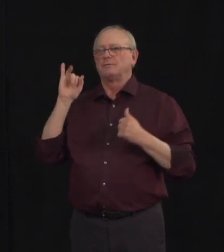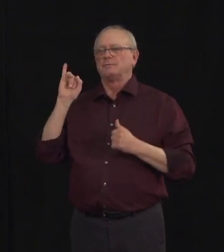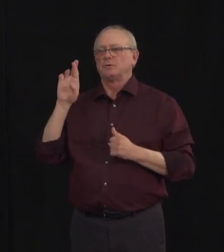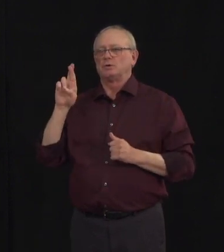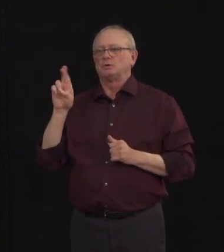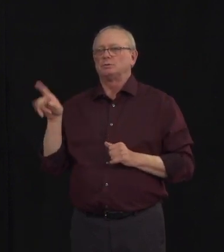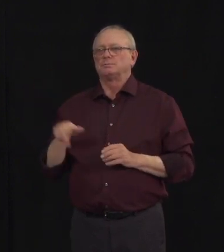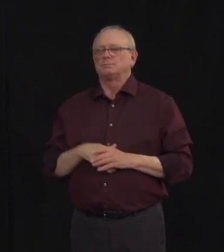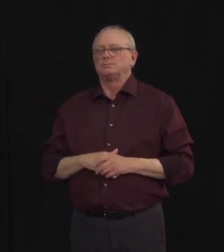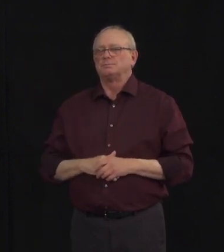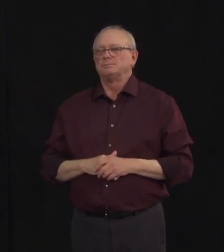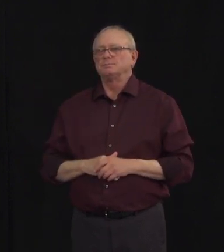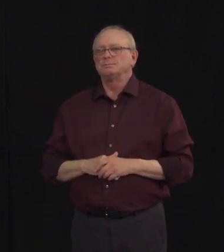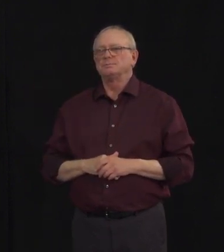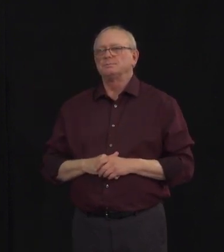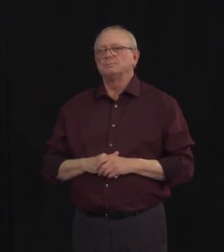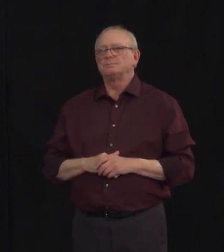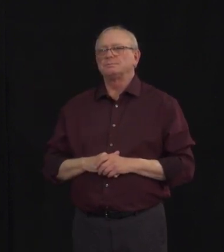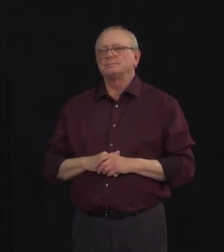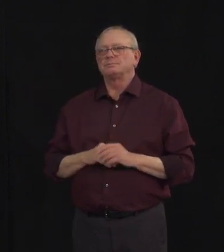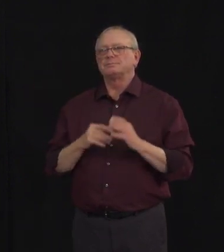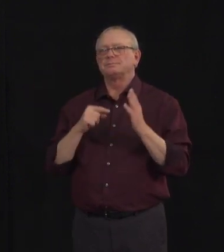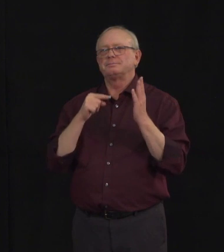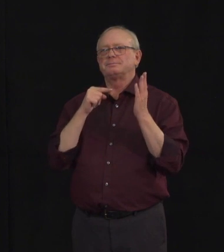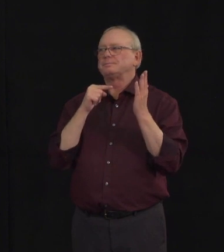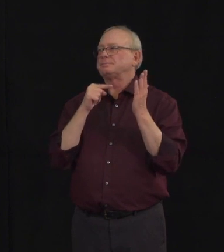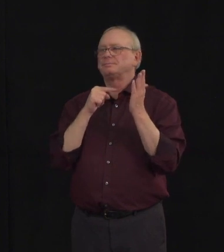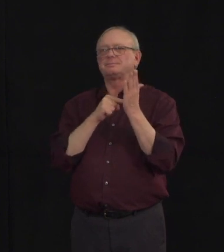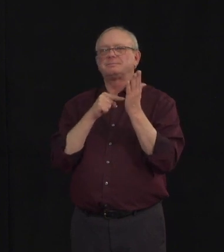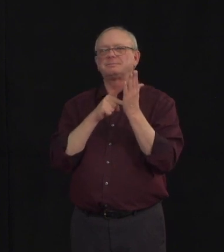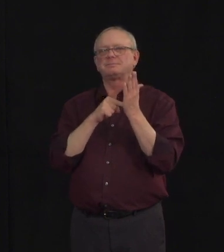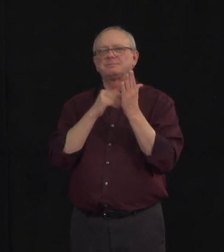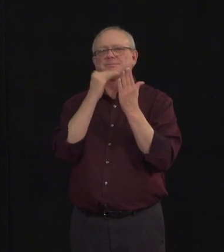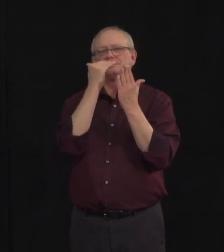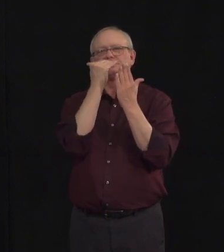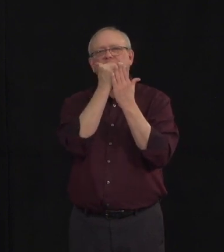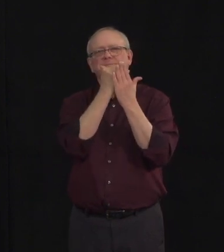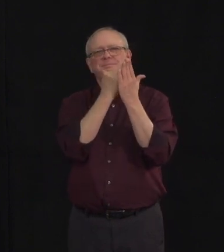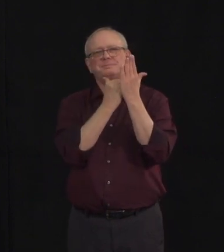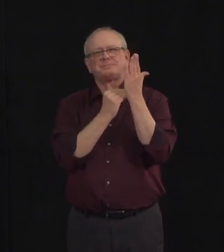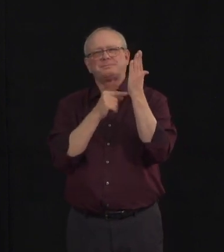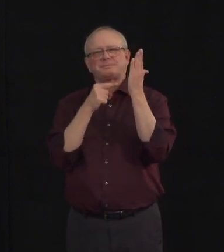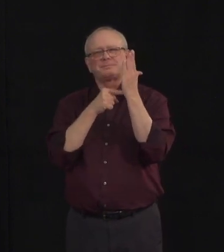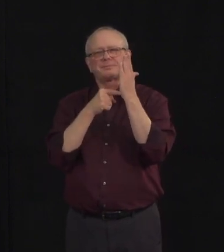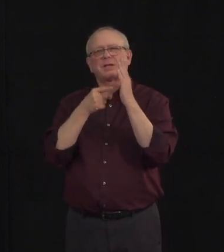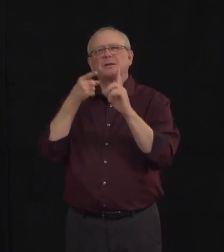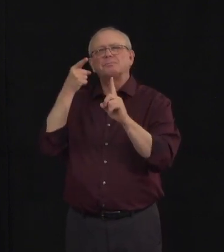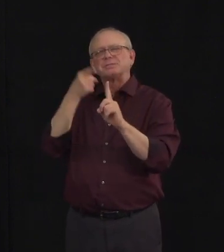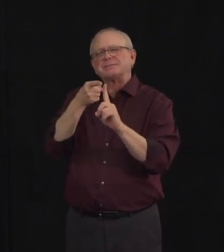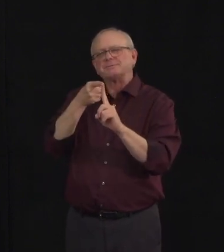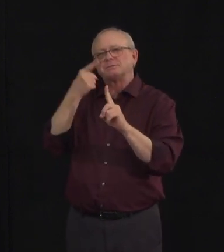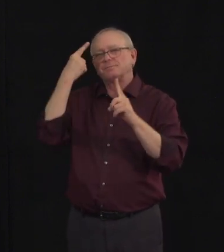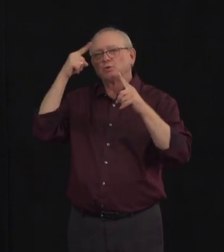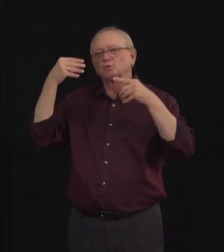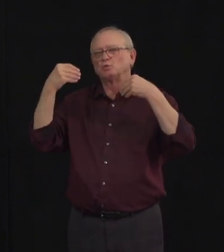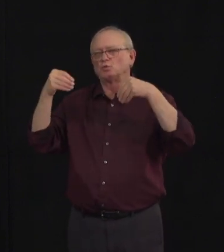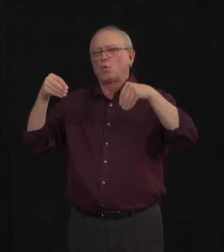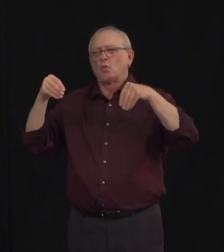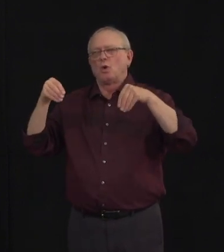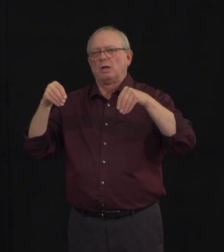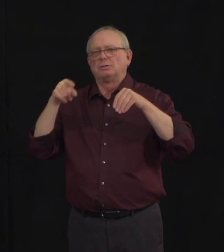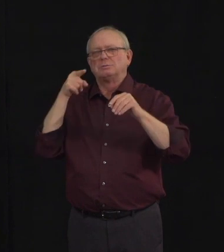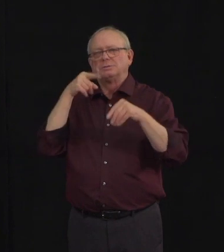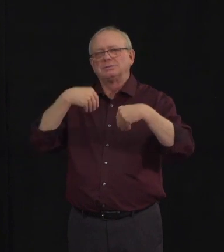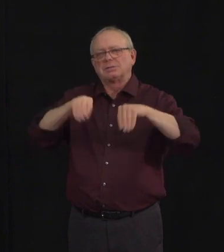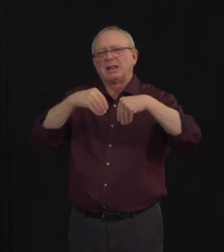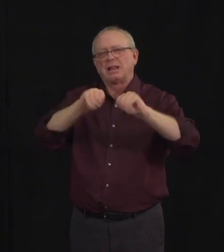documents, particularly for retail, and there seem to be a lot of, I guess, suggestions that might be a